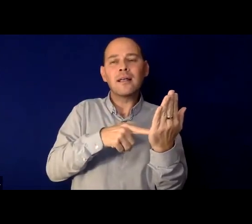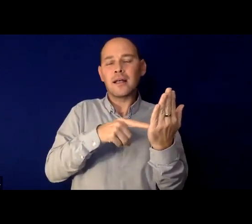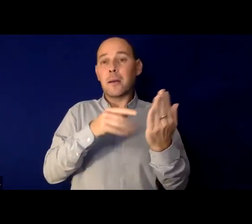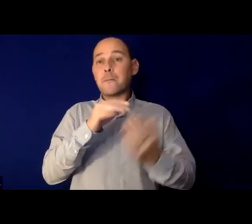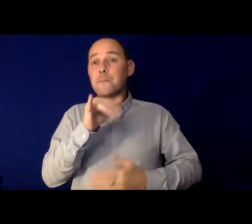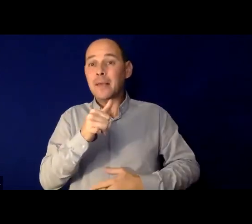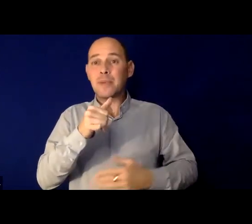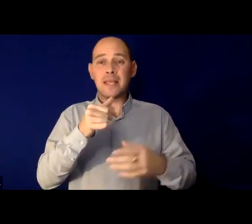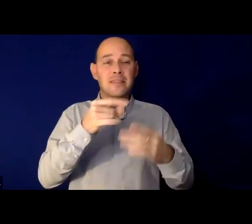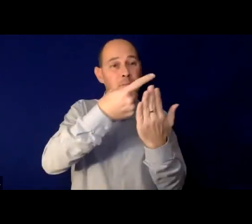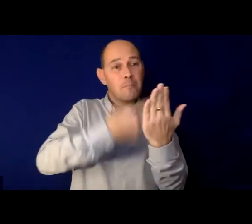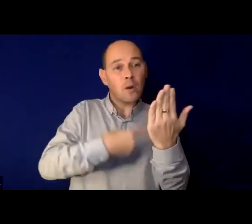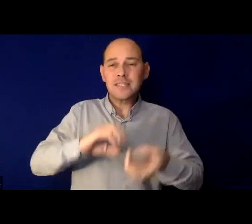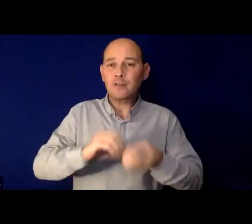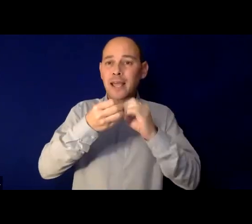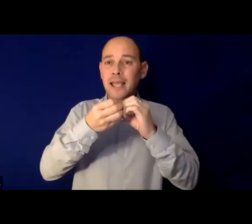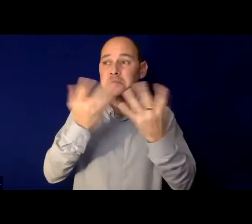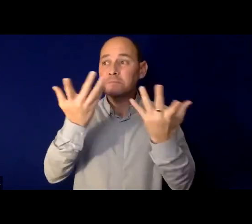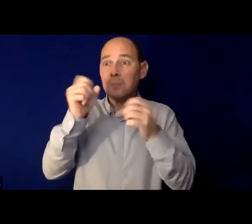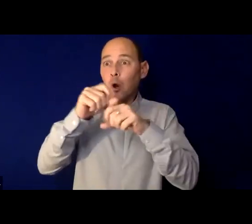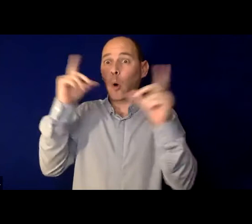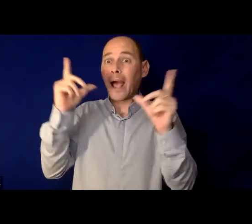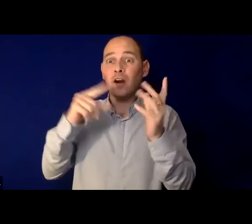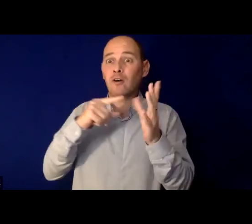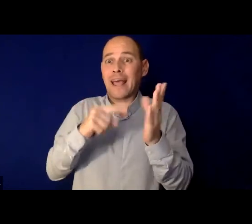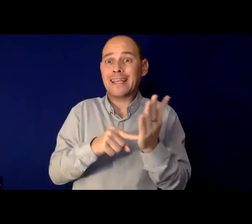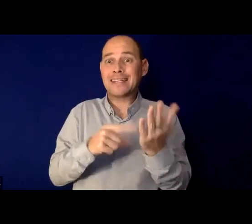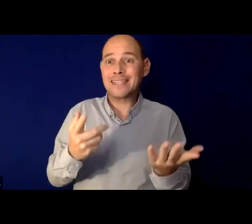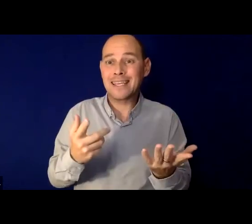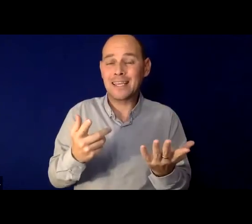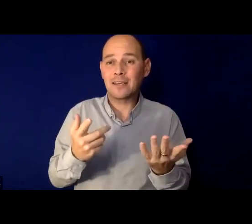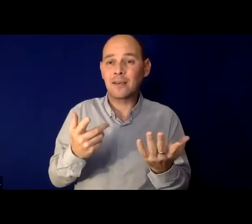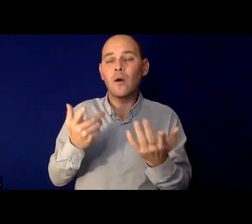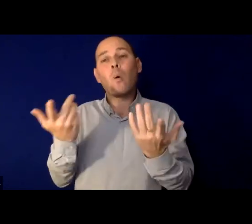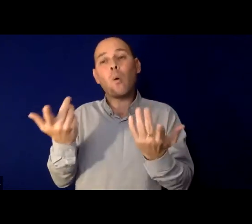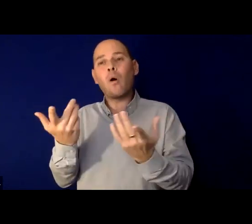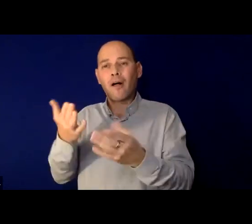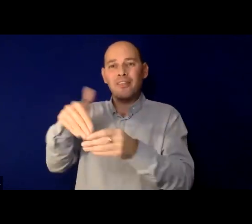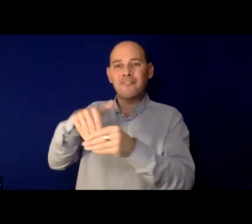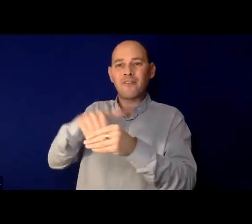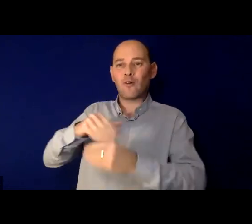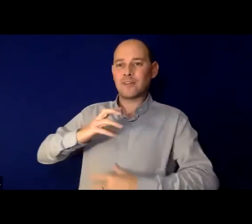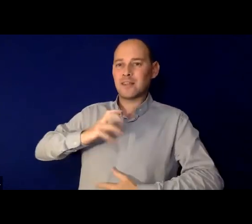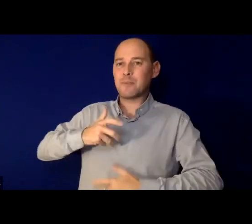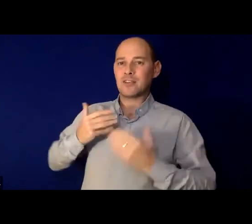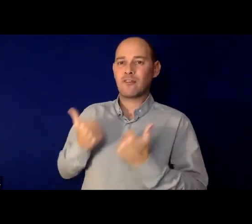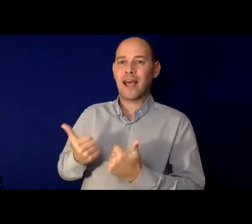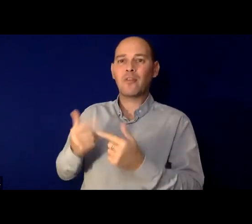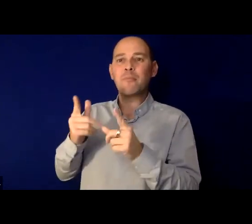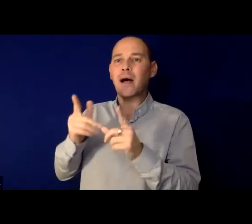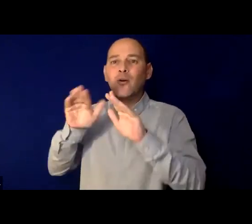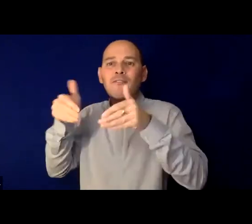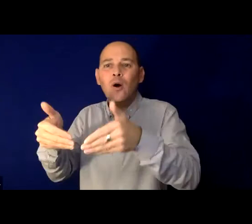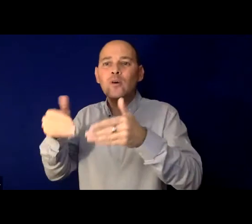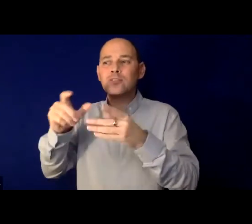assistive technology. So folks maybe in the Ministry of Finance or in the Ministry of Health, but in parts of it that are not working on disability or